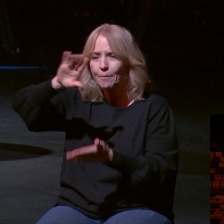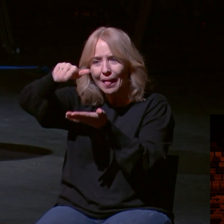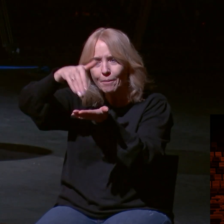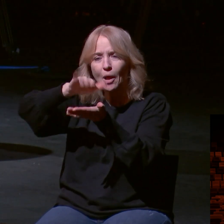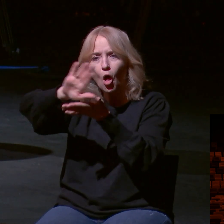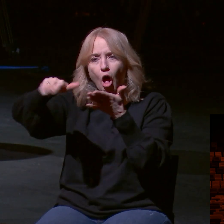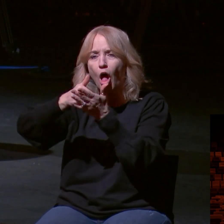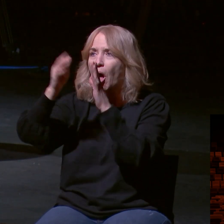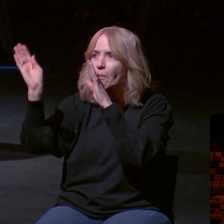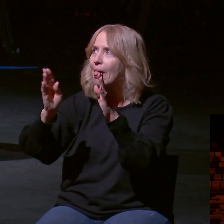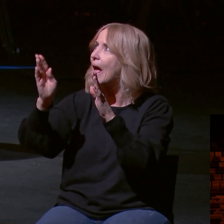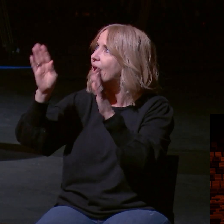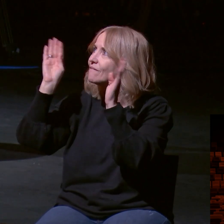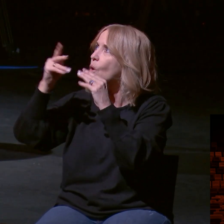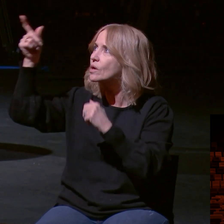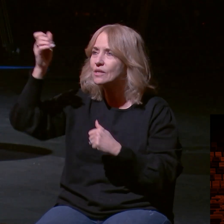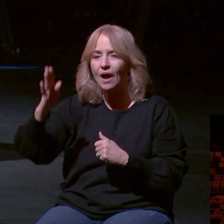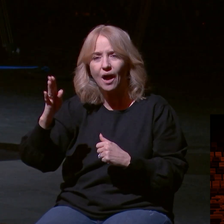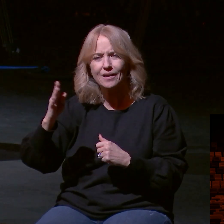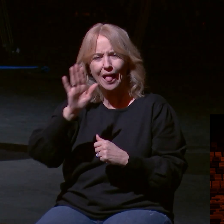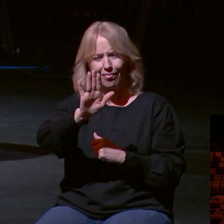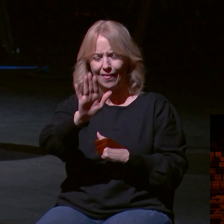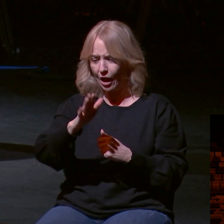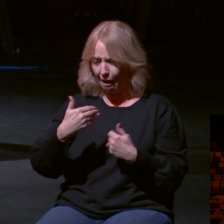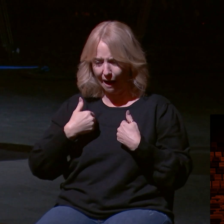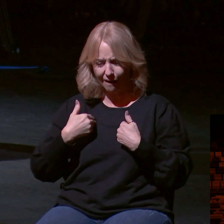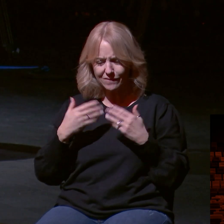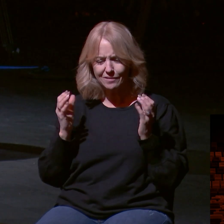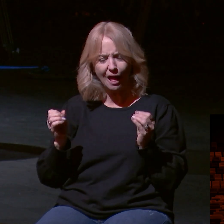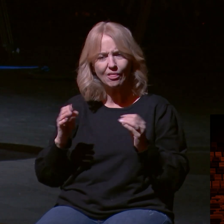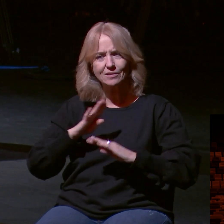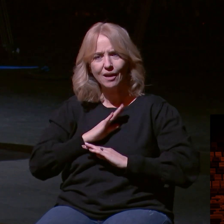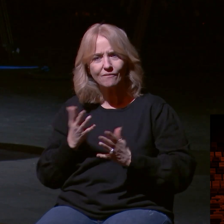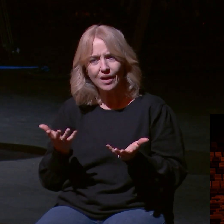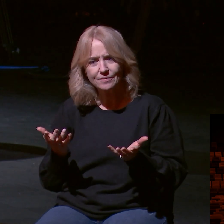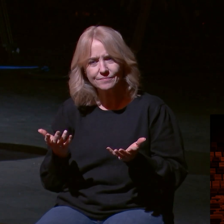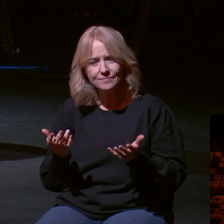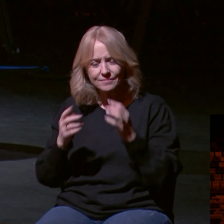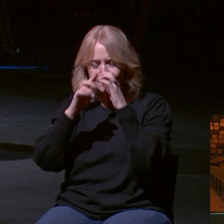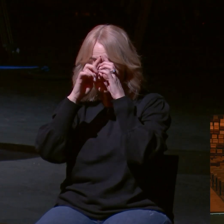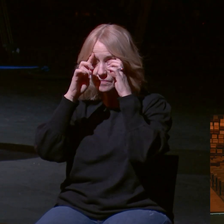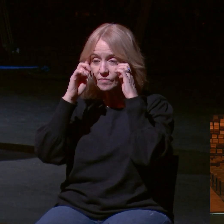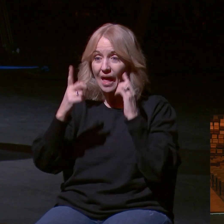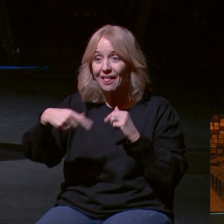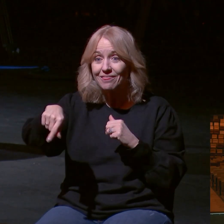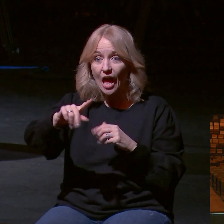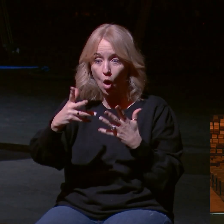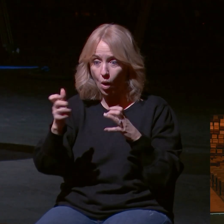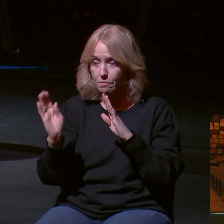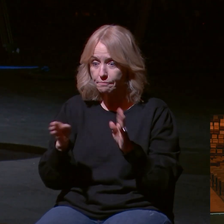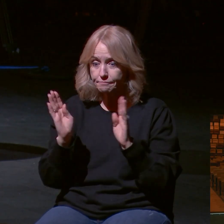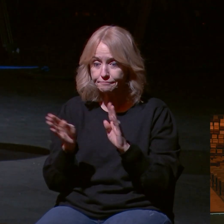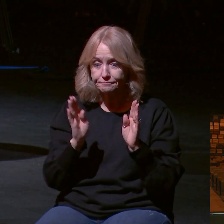satisfy. While they concentrated on building and beautifying their own homes, they neglected God. And there are many